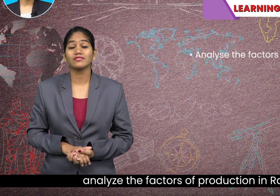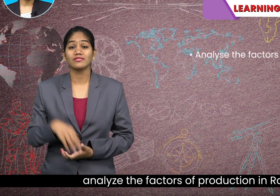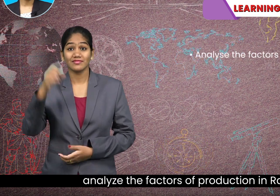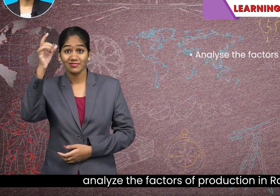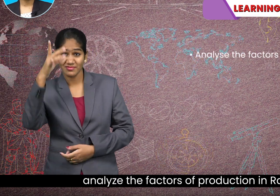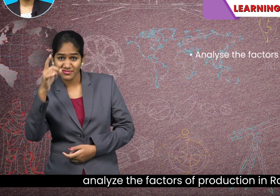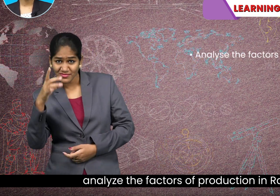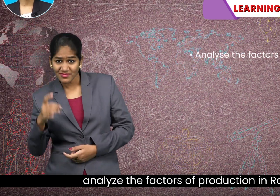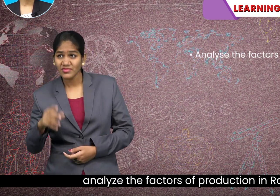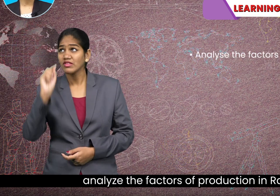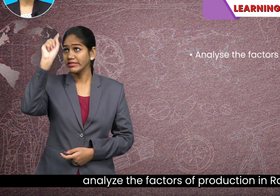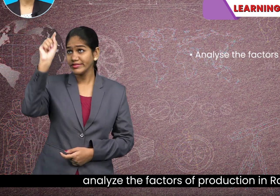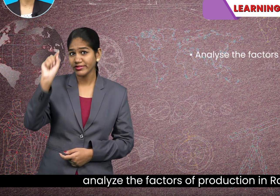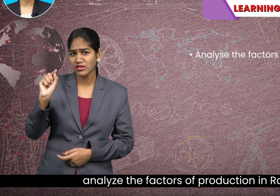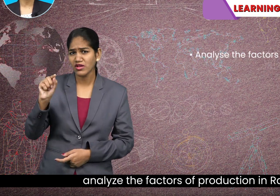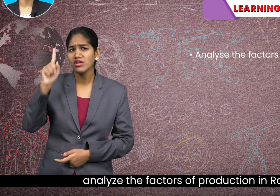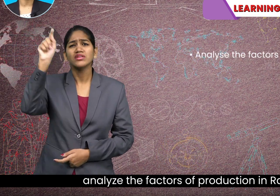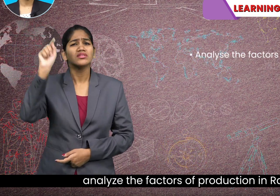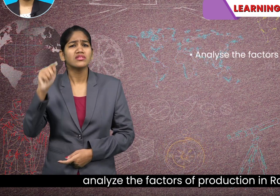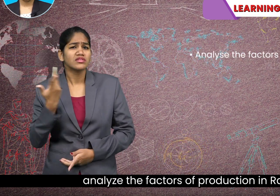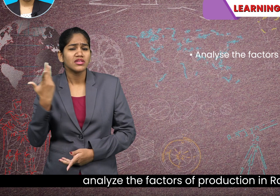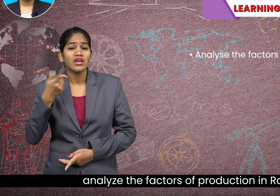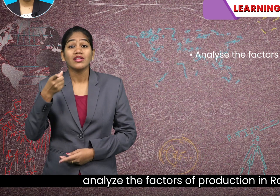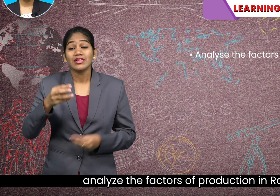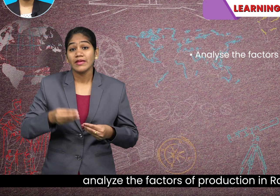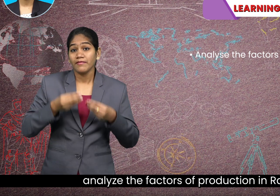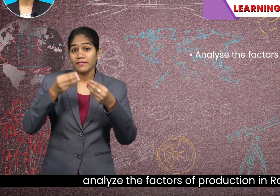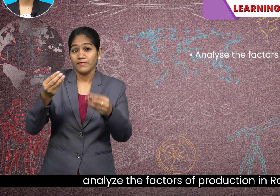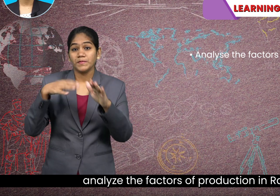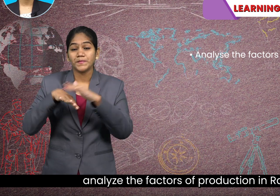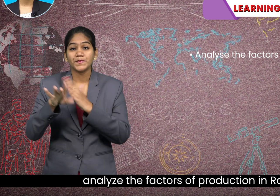analyze the factors of production in Rampur.